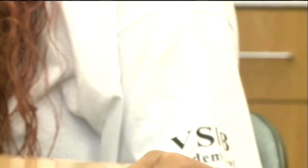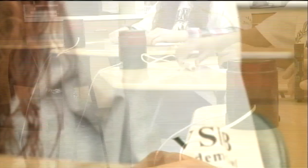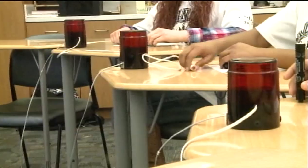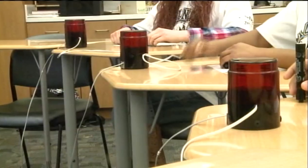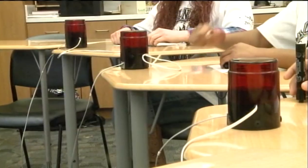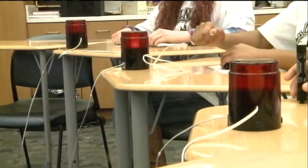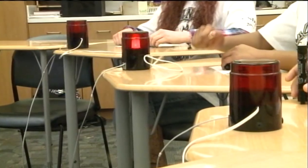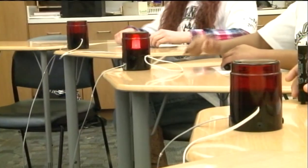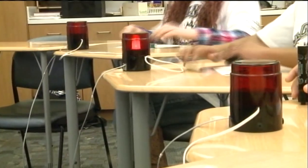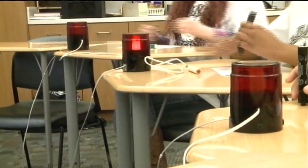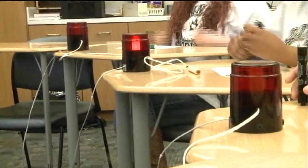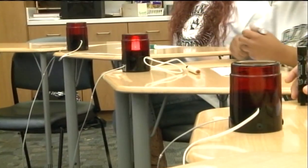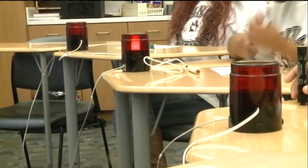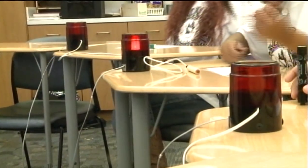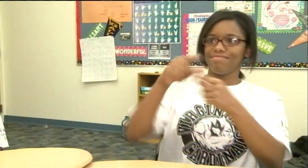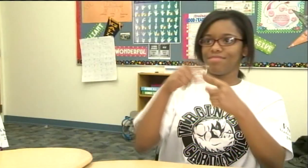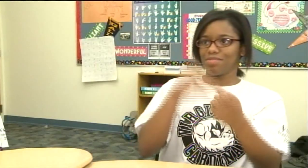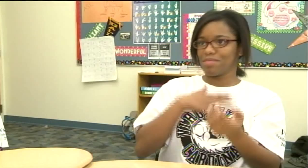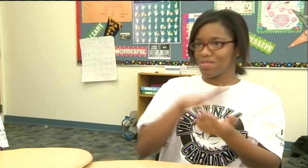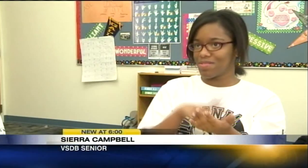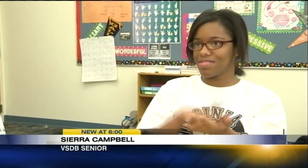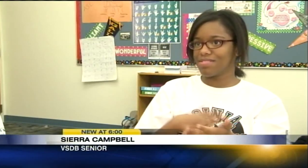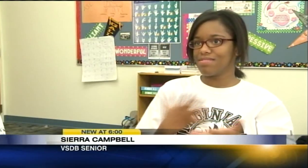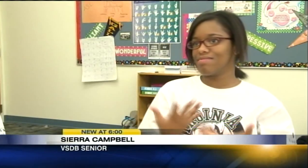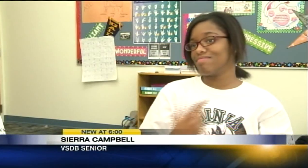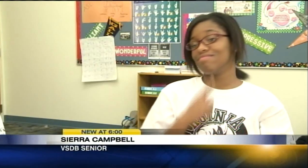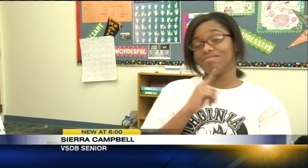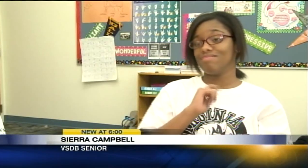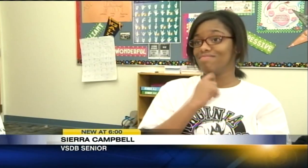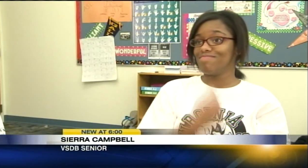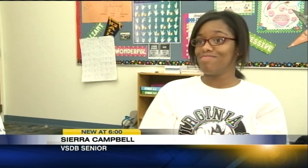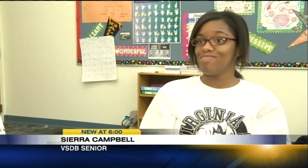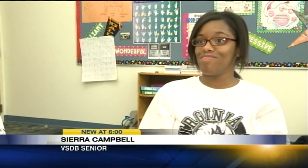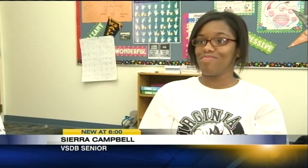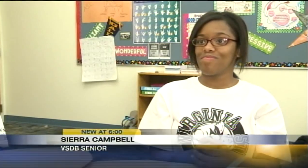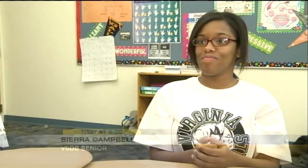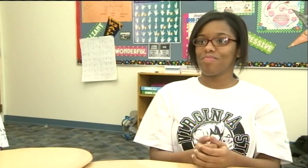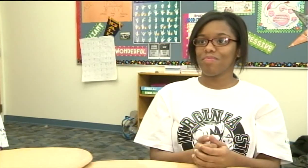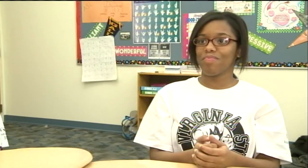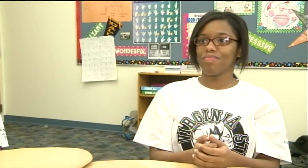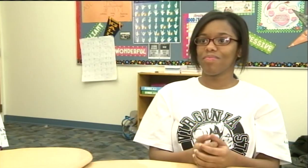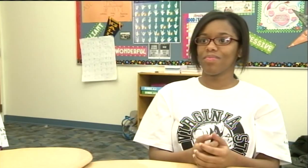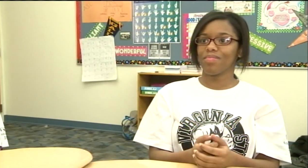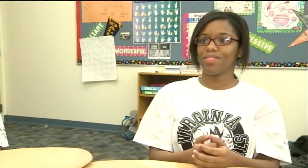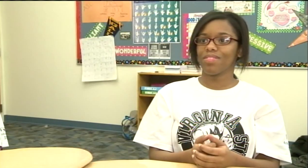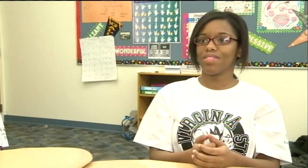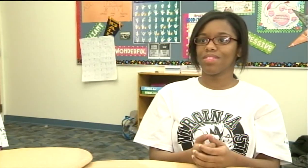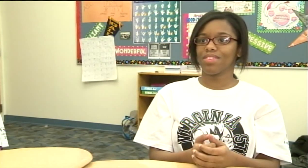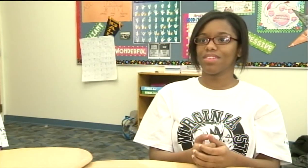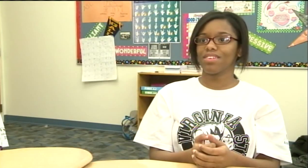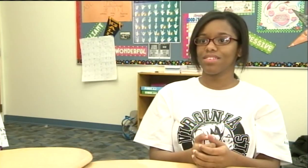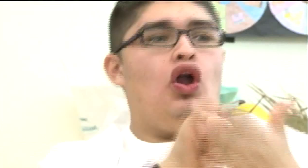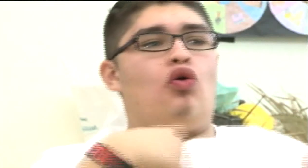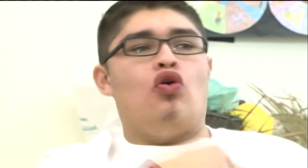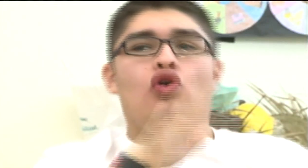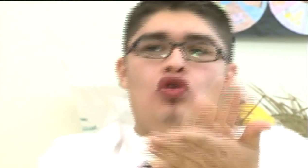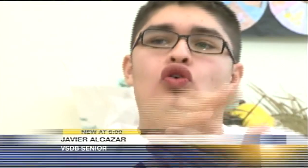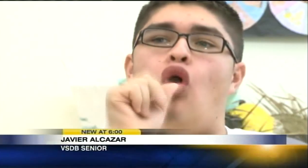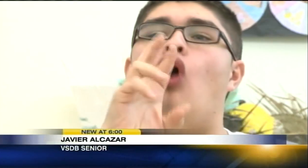.C. I'VE LEARNED SO MUCH FROM THIS SCHOOL AND IT'S KIND OF A TIME TO SHOW OFF WHAT I'VE LEARNED OVER THE YEARS. WE WANT TO SHOW